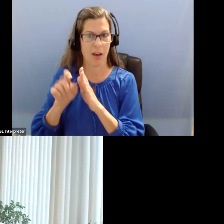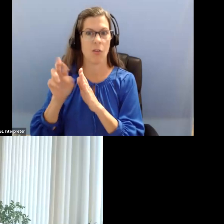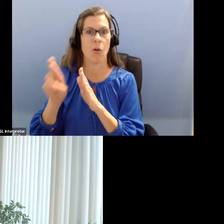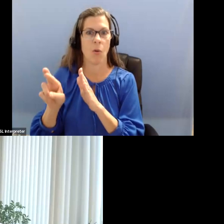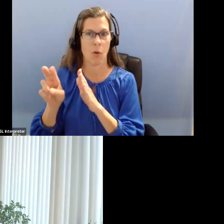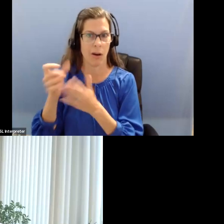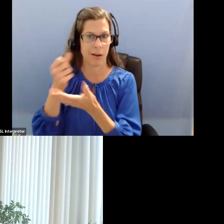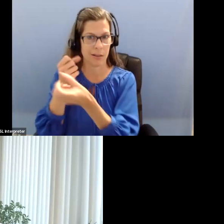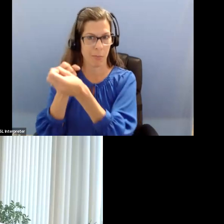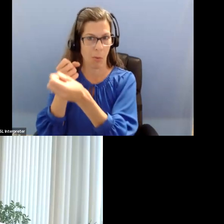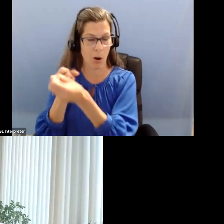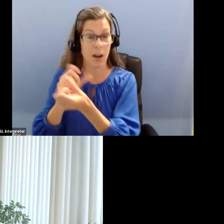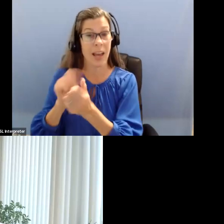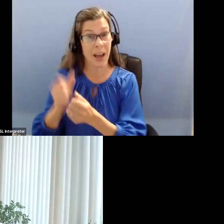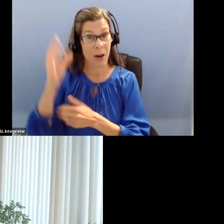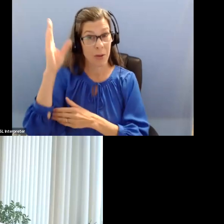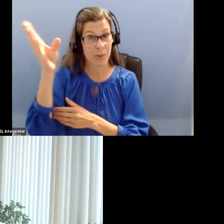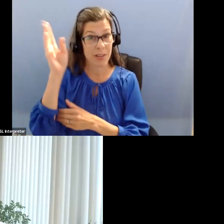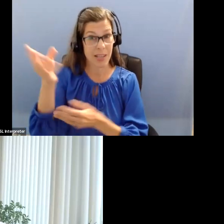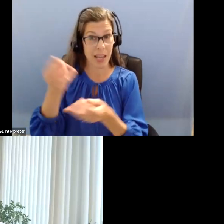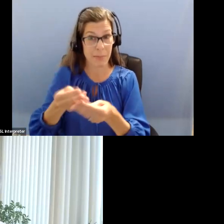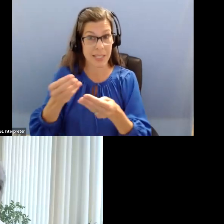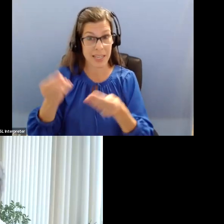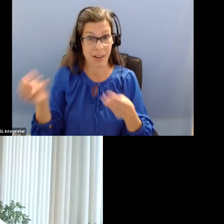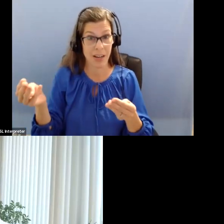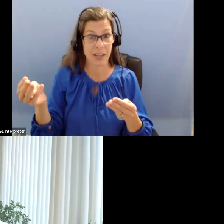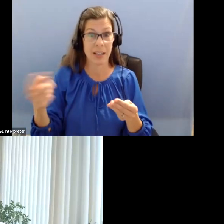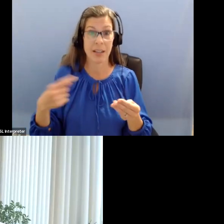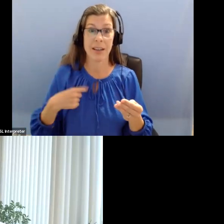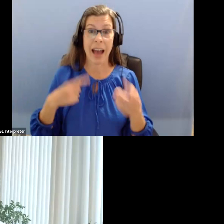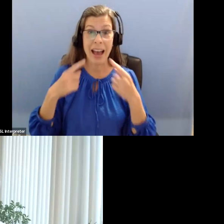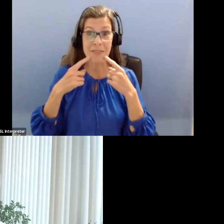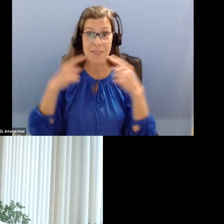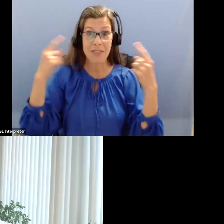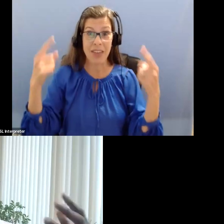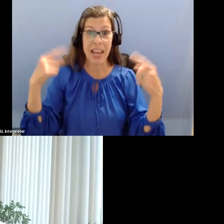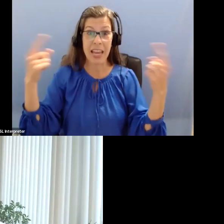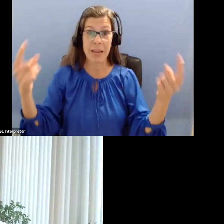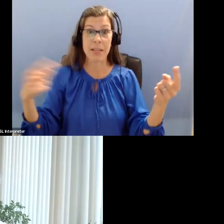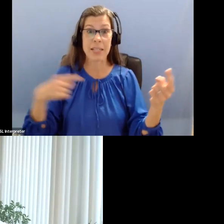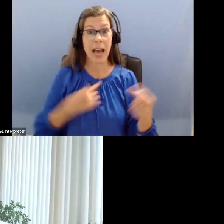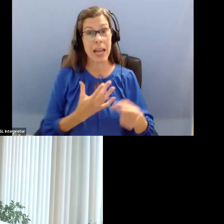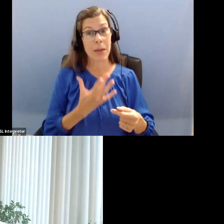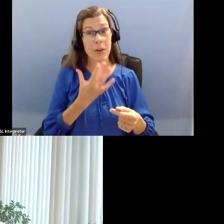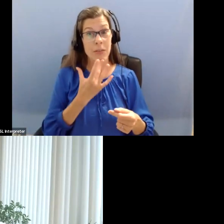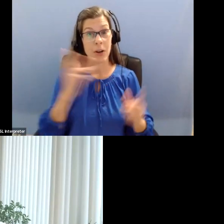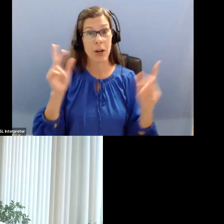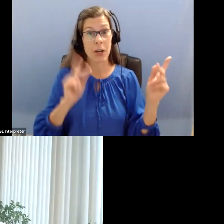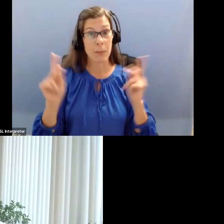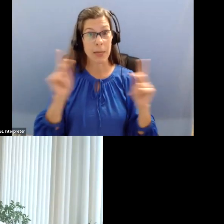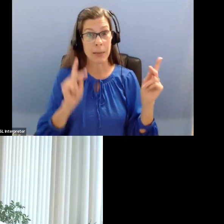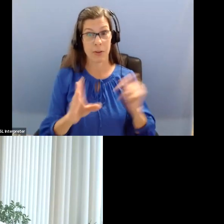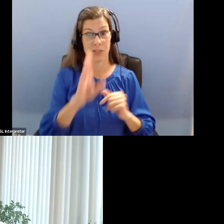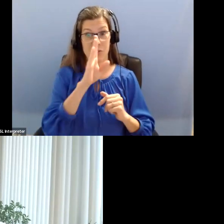they present the material. I'm one who's pretty famous for saying, I would much prefer people to just say what